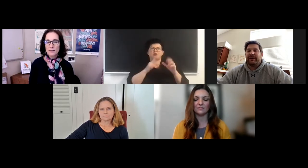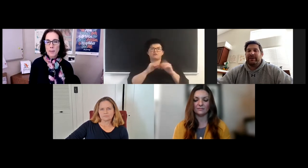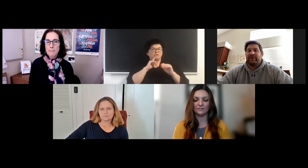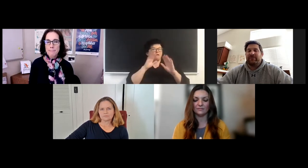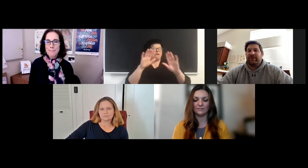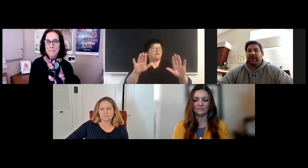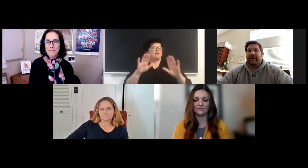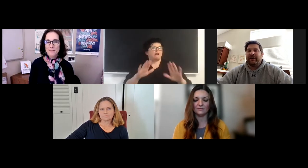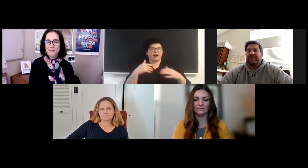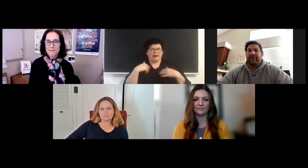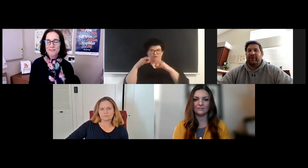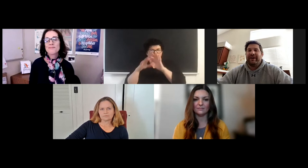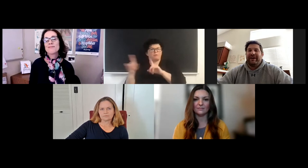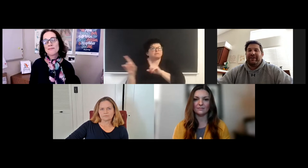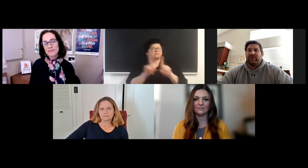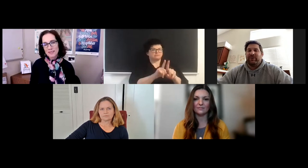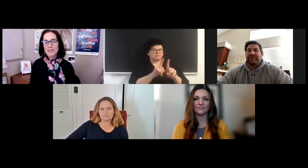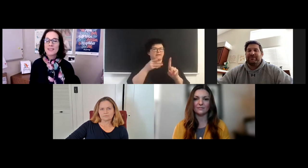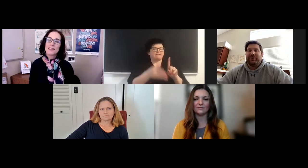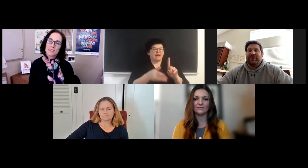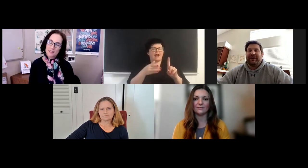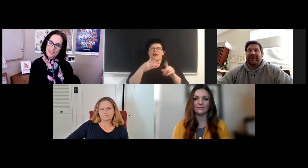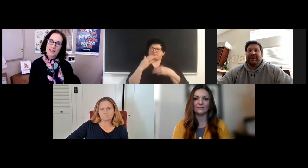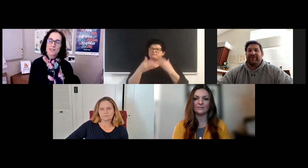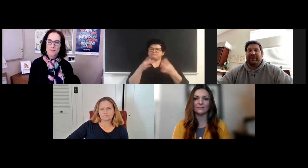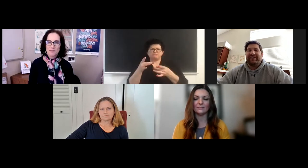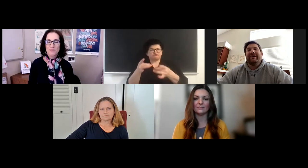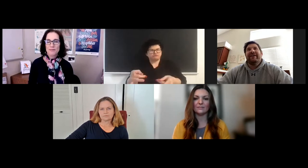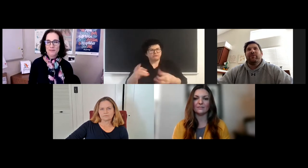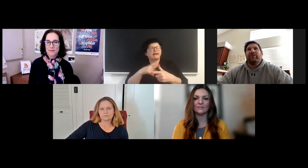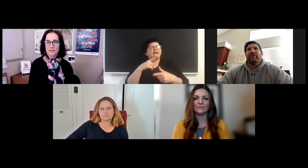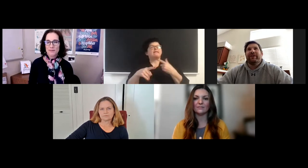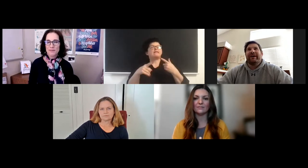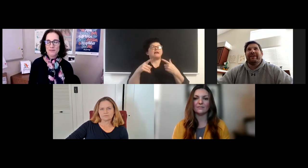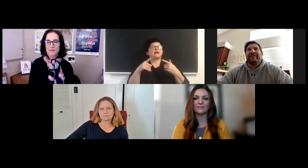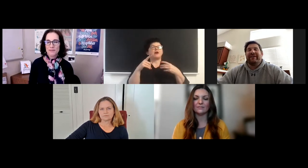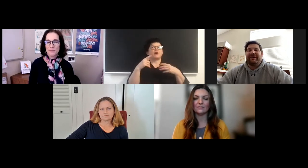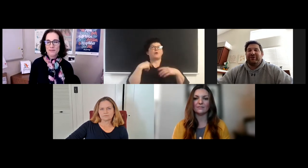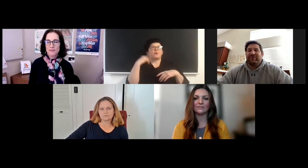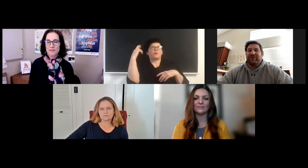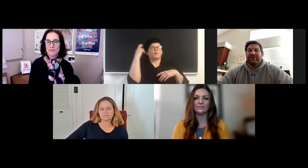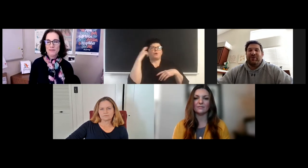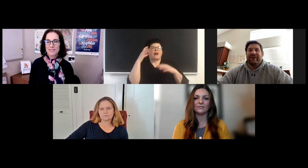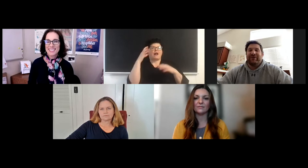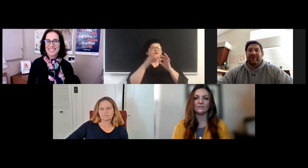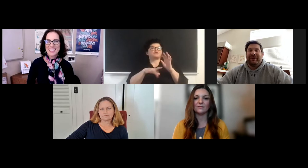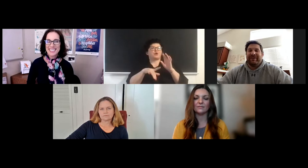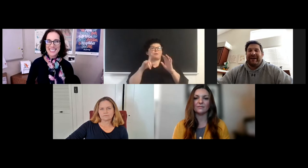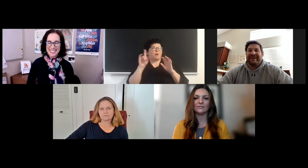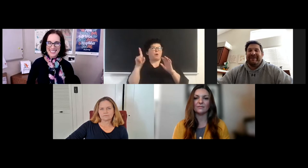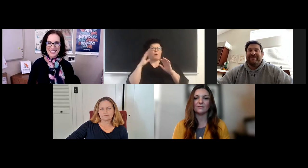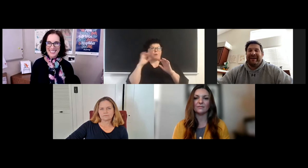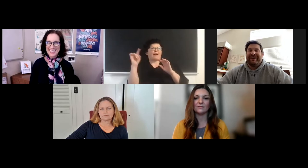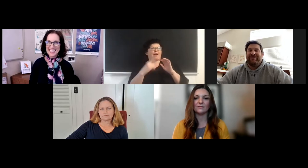a interpreter there, and so things went really smoothly. And then when we realized that the interpreter was only going to be there